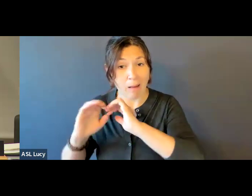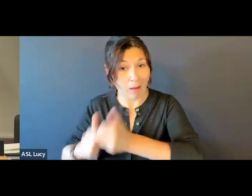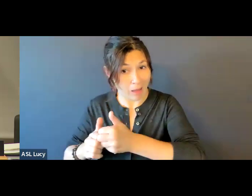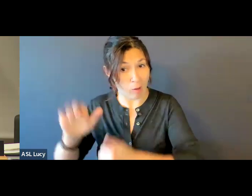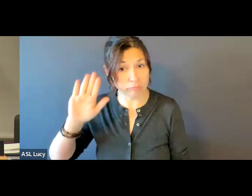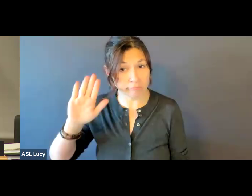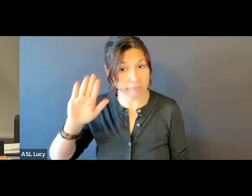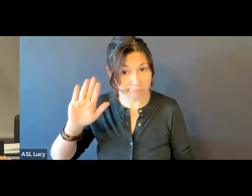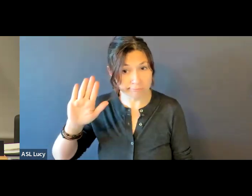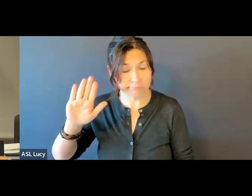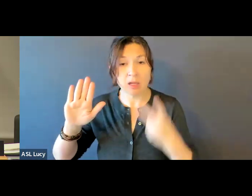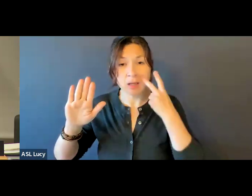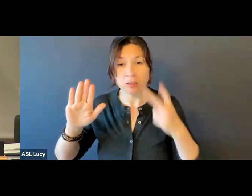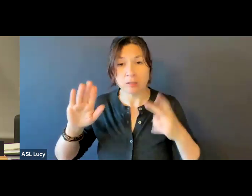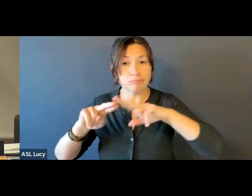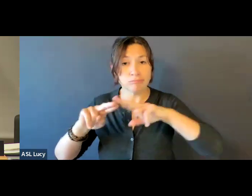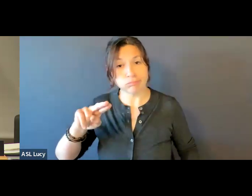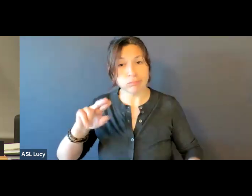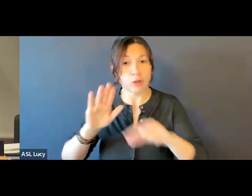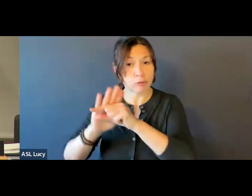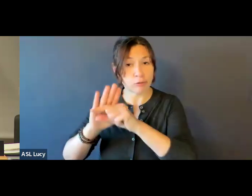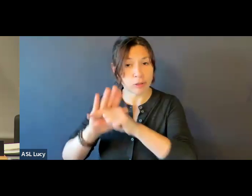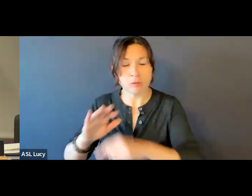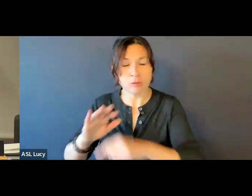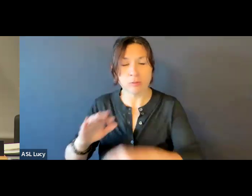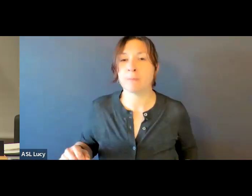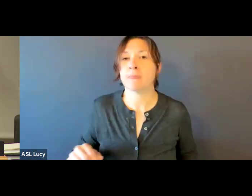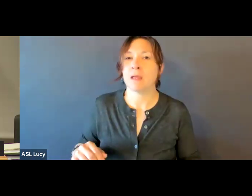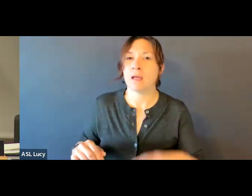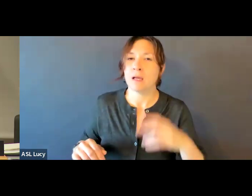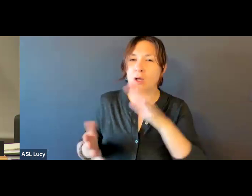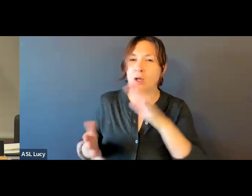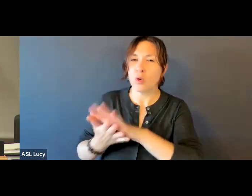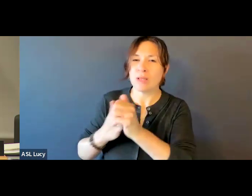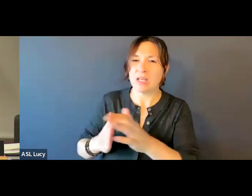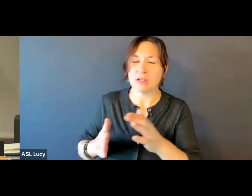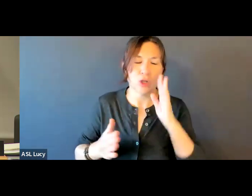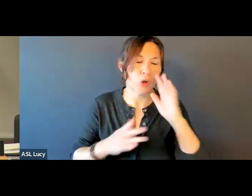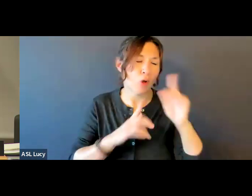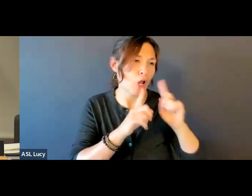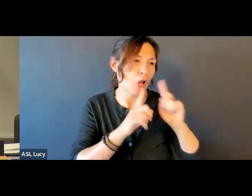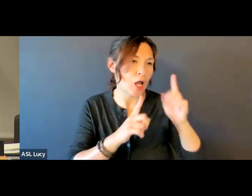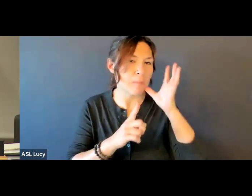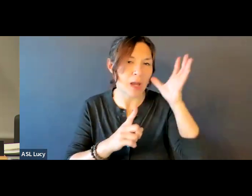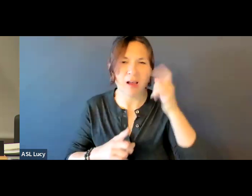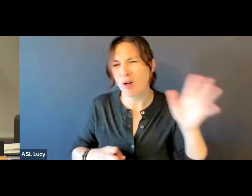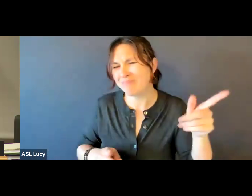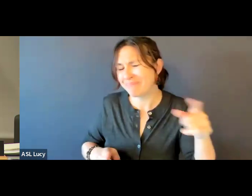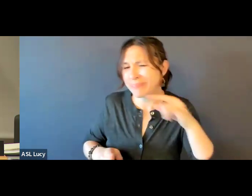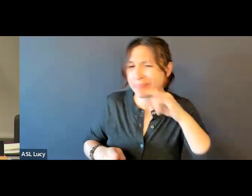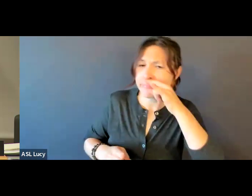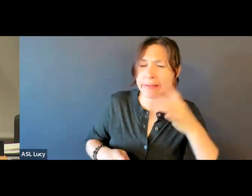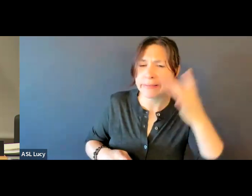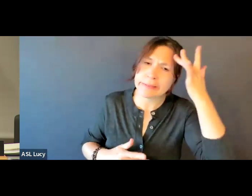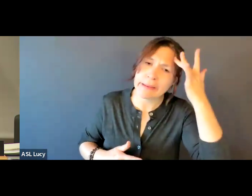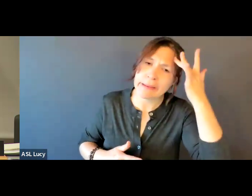school grades, I've heard school leaders repeatedly say, you know, when they talk to parents, it's, oh, well, Johnny's not feeling well, or Sally's feeling a